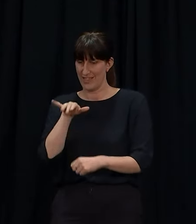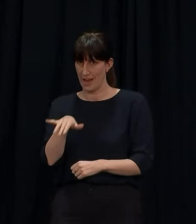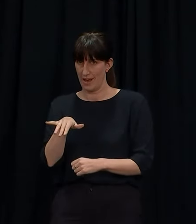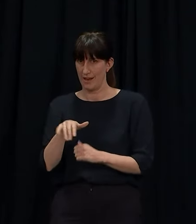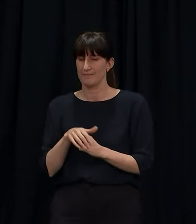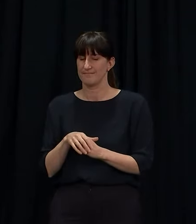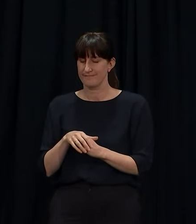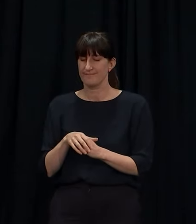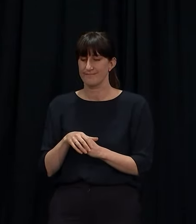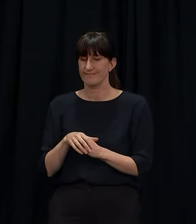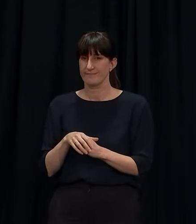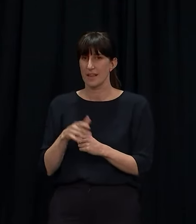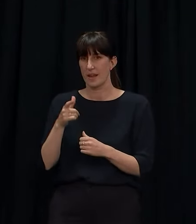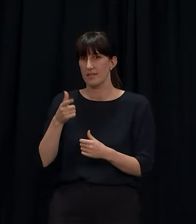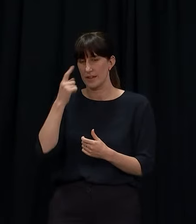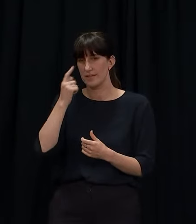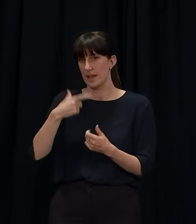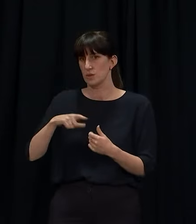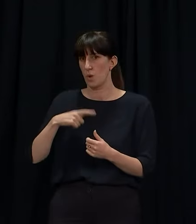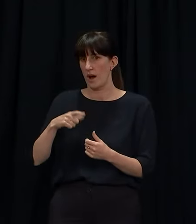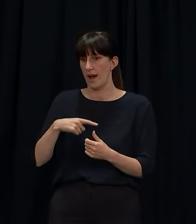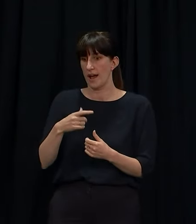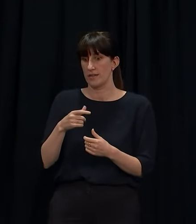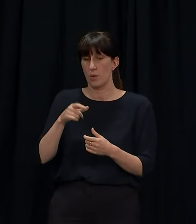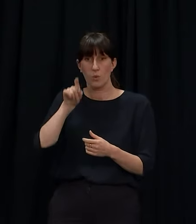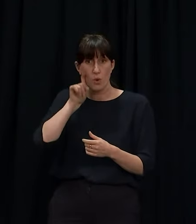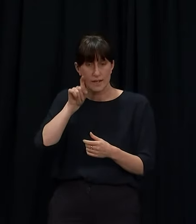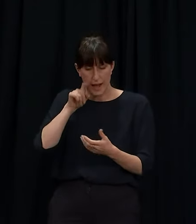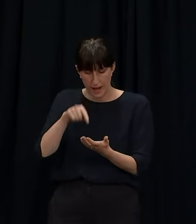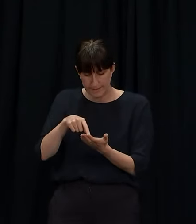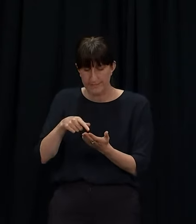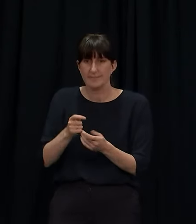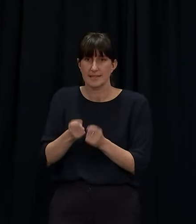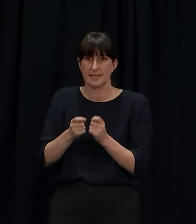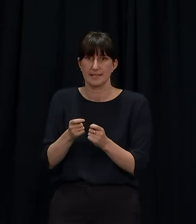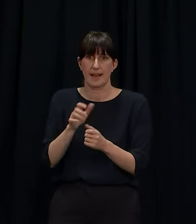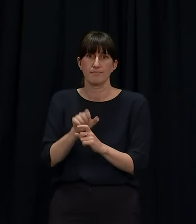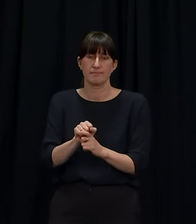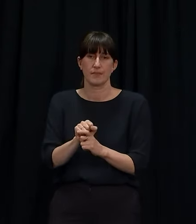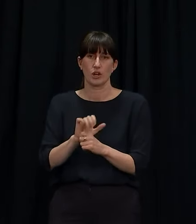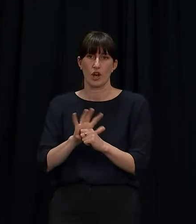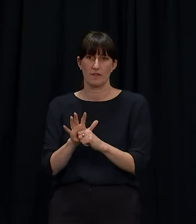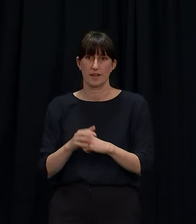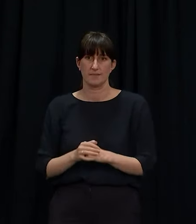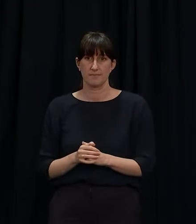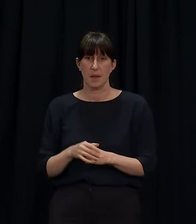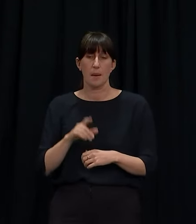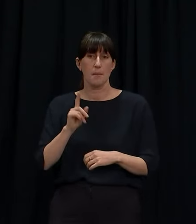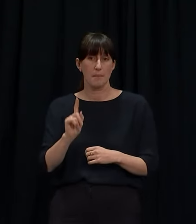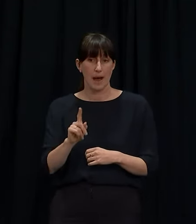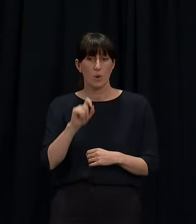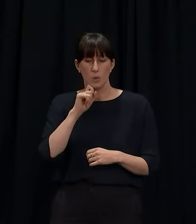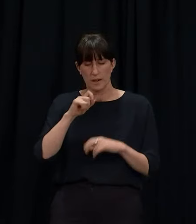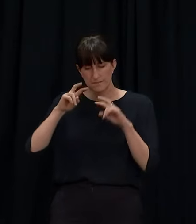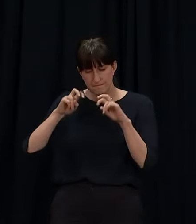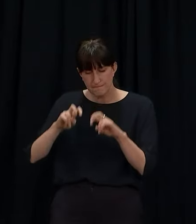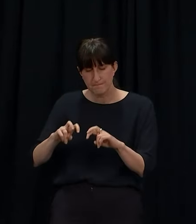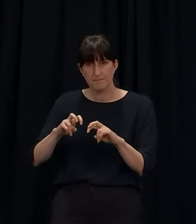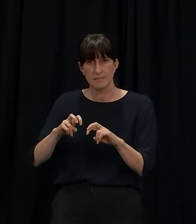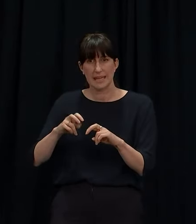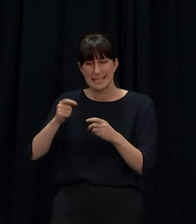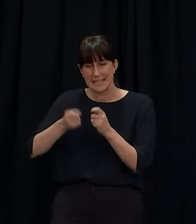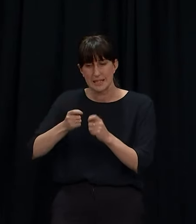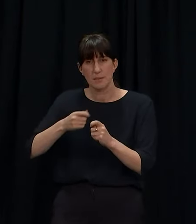shedded from those cases. Further sampling from around Christchurch is being undertaken today, and we'll get those results by the end of the